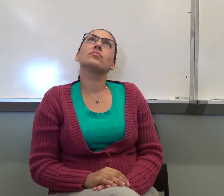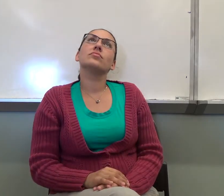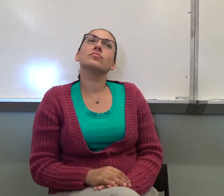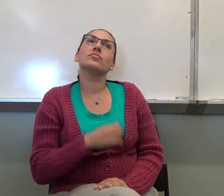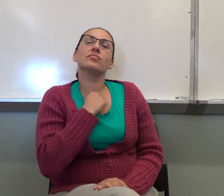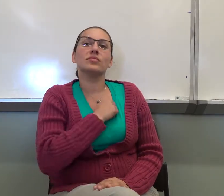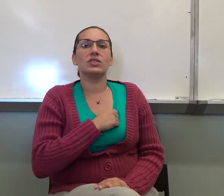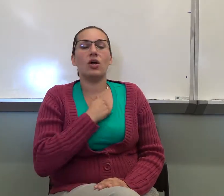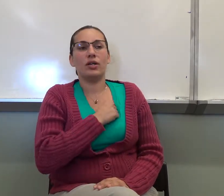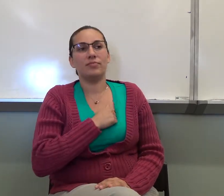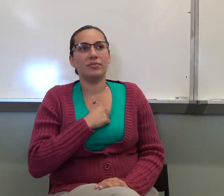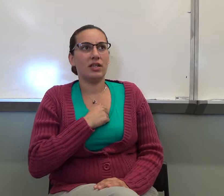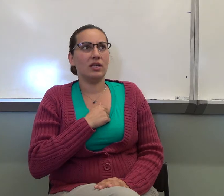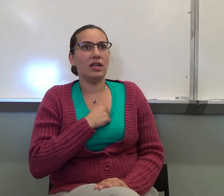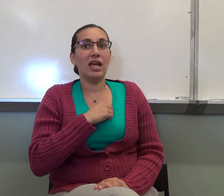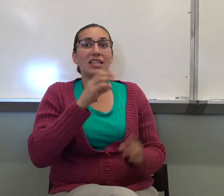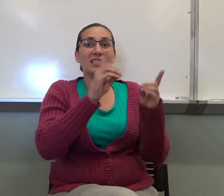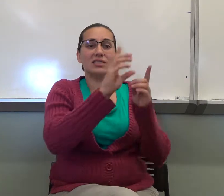11.2 is last year, but 11.1 is...